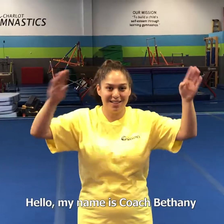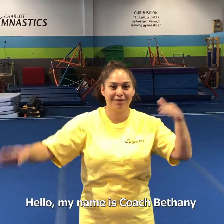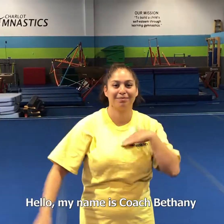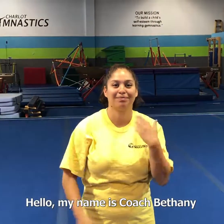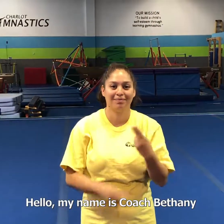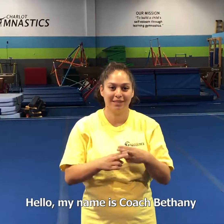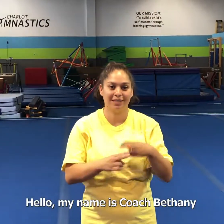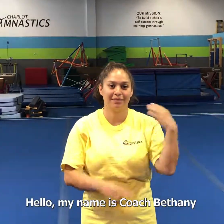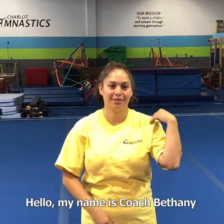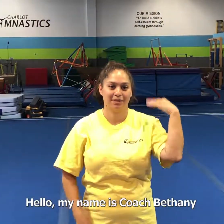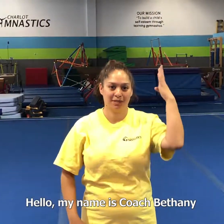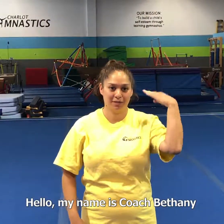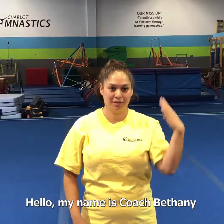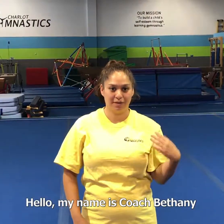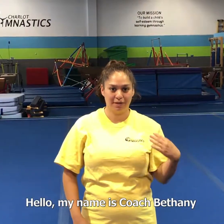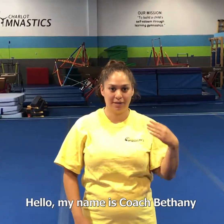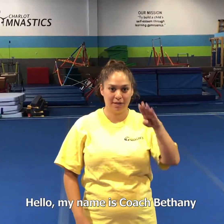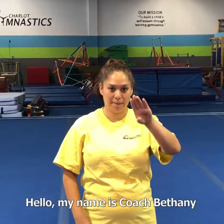Hello, my name is Coach Bethany.